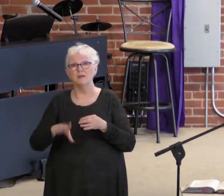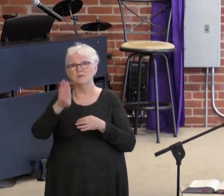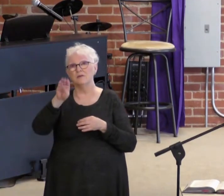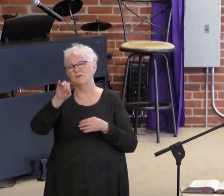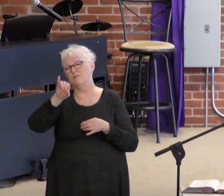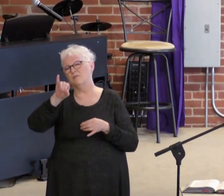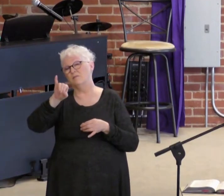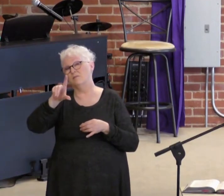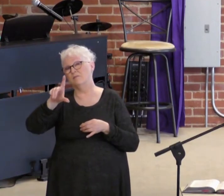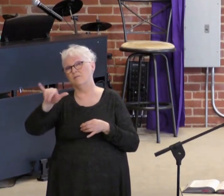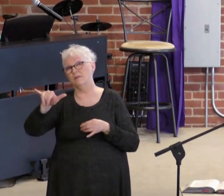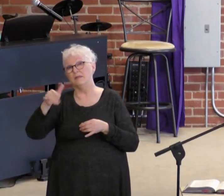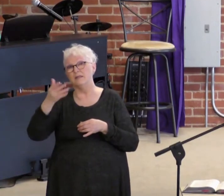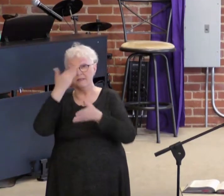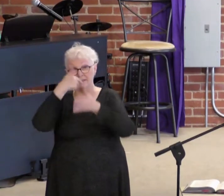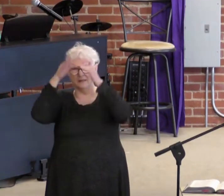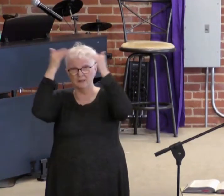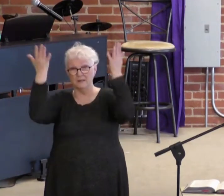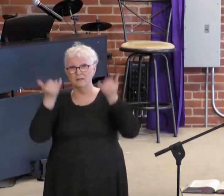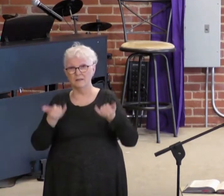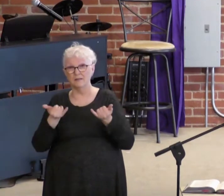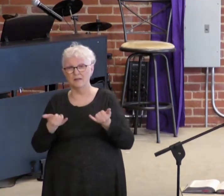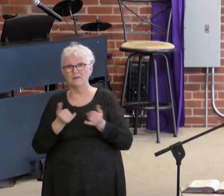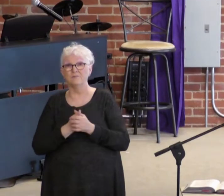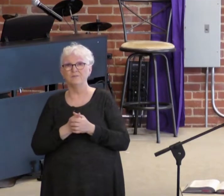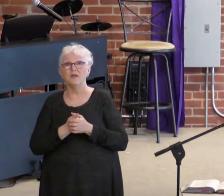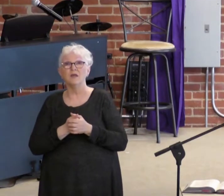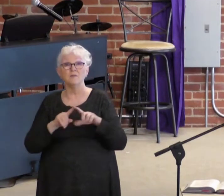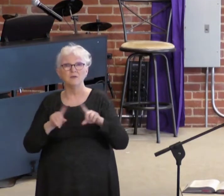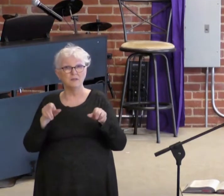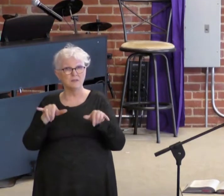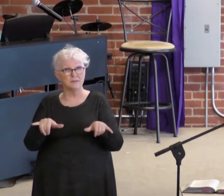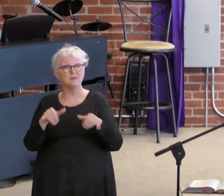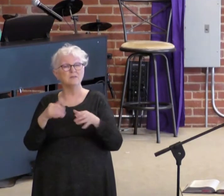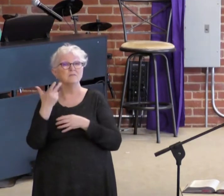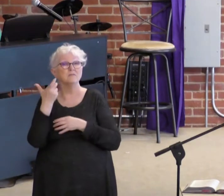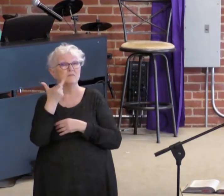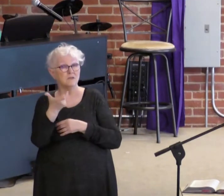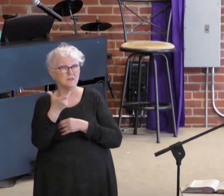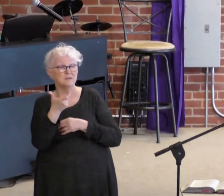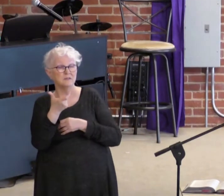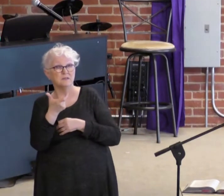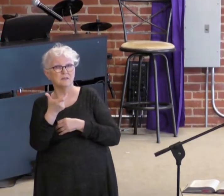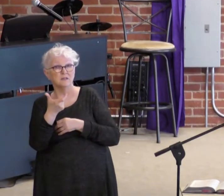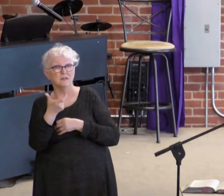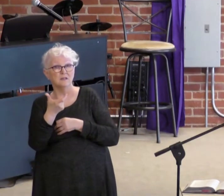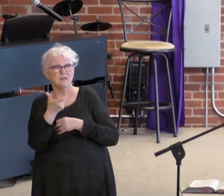YouTube and you could watch that sermon from right here at Shades of Grace 5 years ago about the cross.